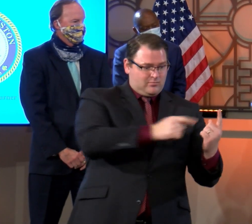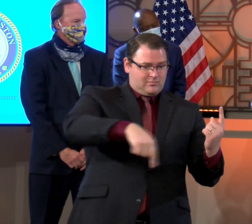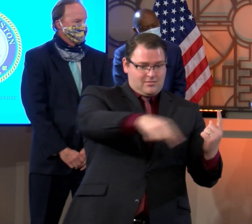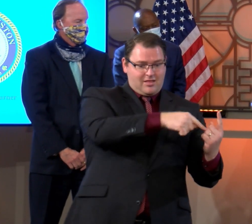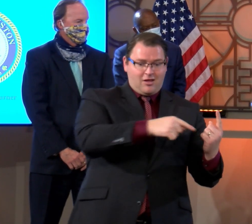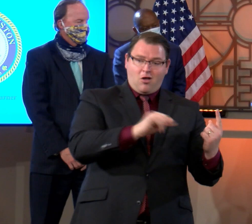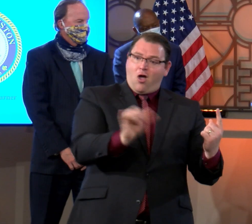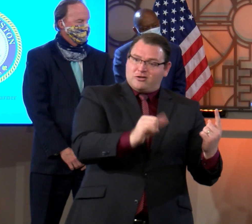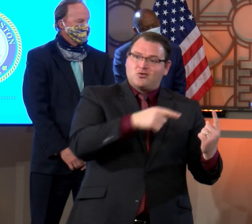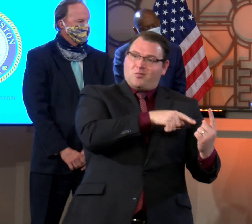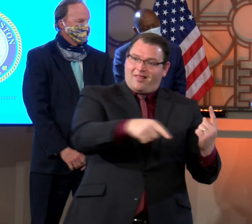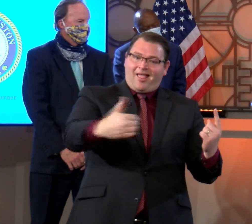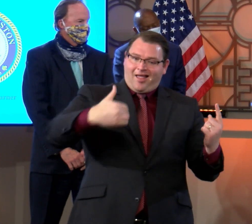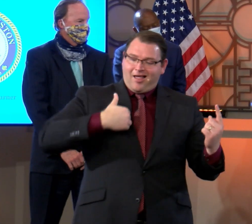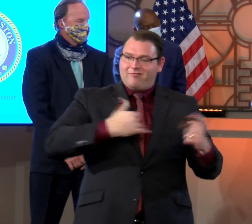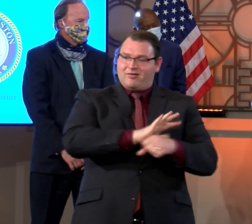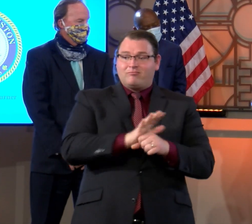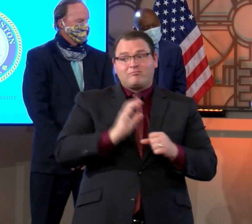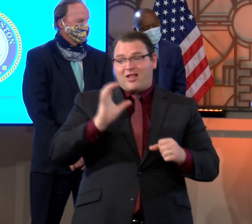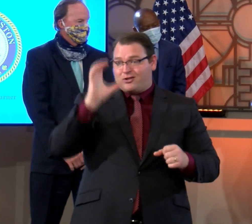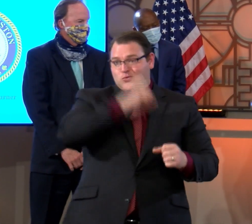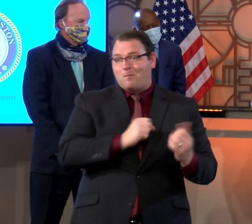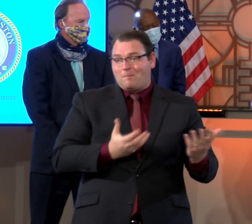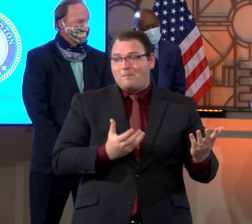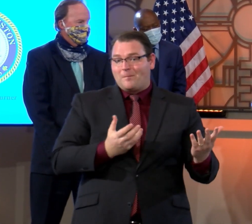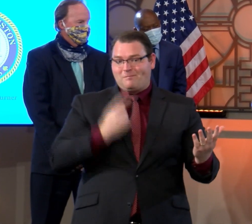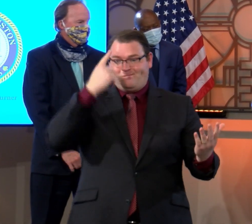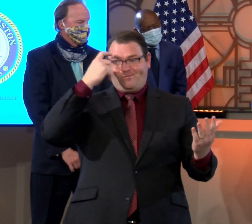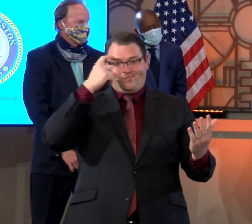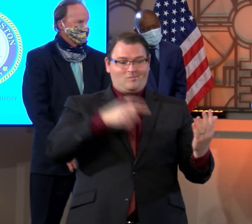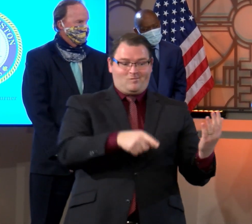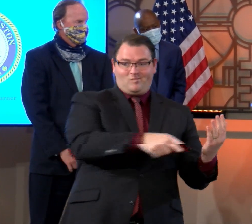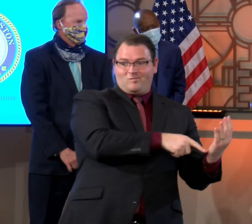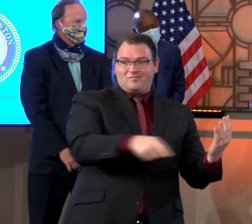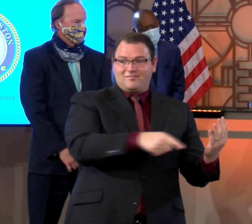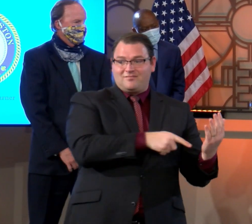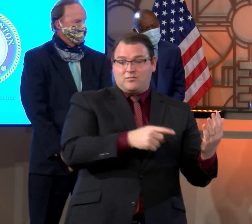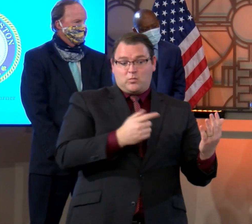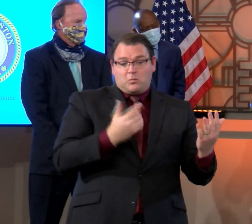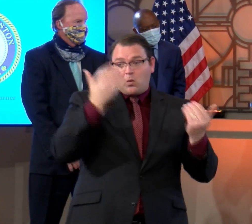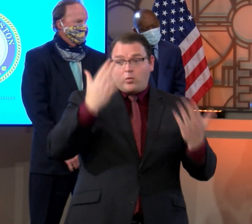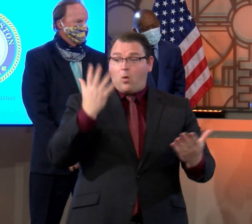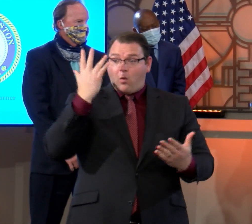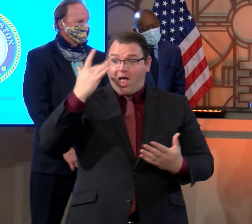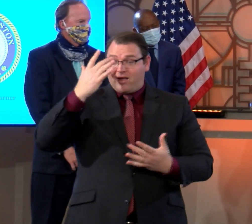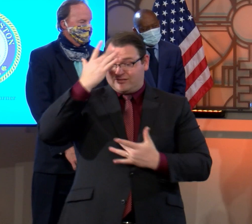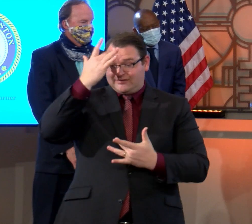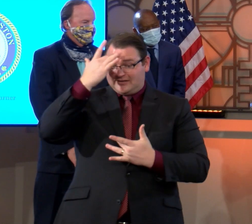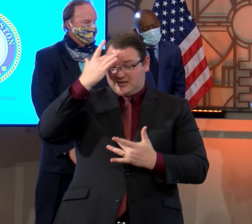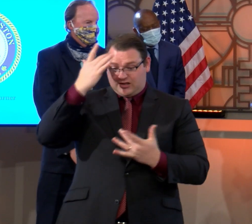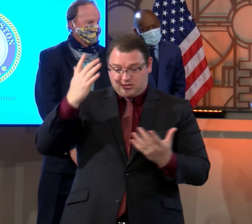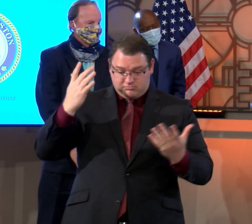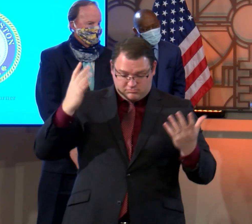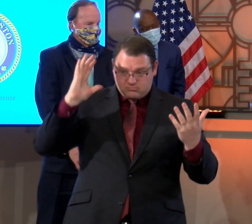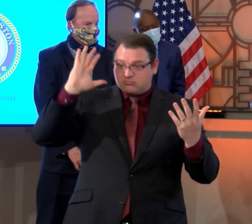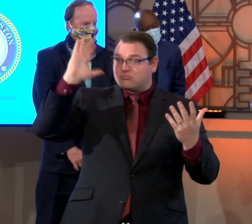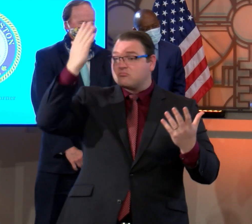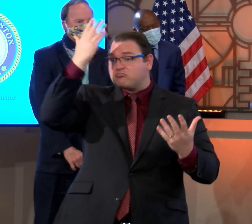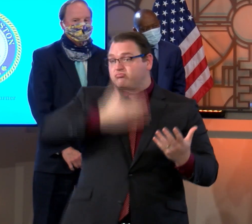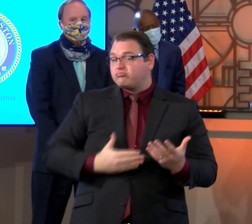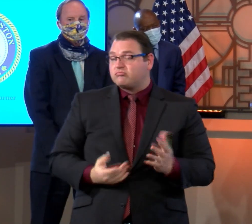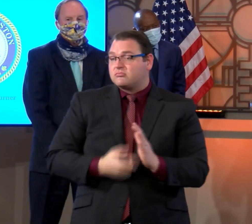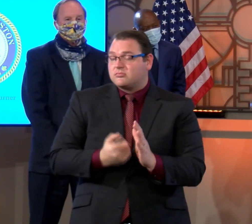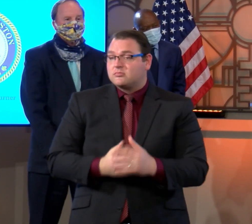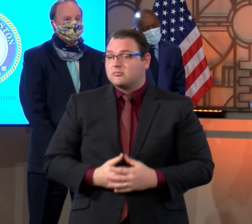And so we then need to reach out and get those folks to ask them to quarantine themselves. And I want to reinforce something which we said earlier at the press conference earlier, is